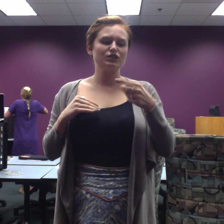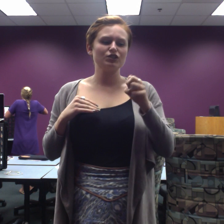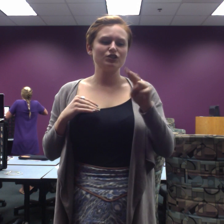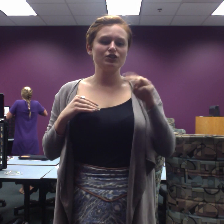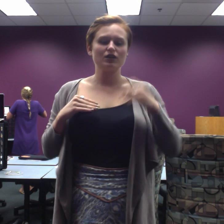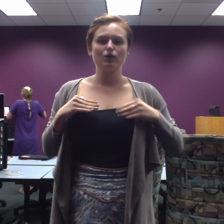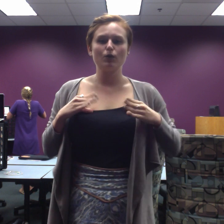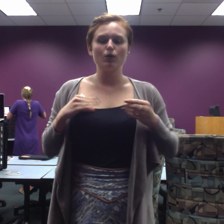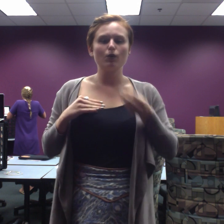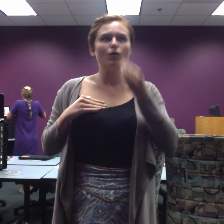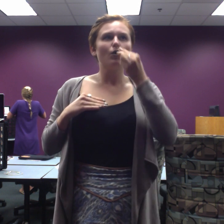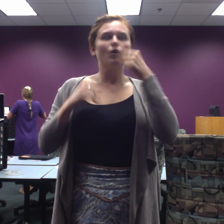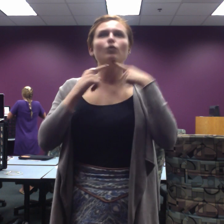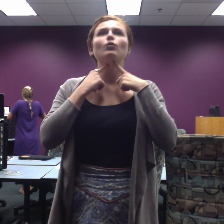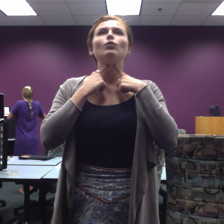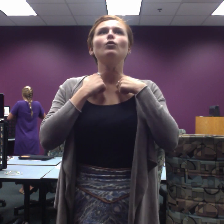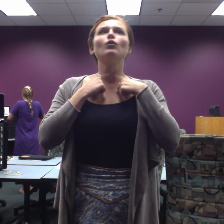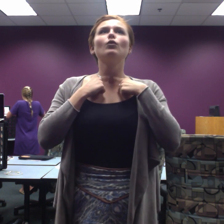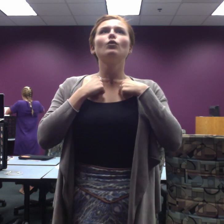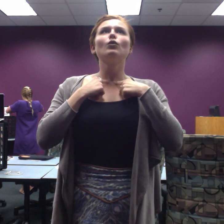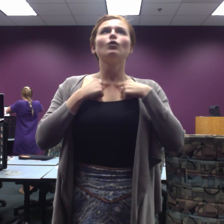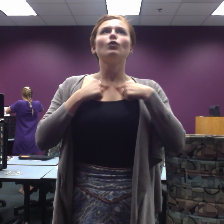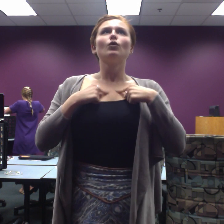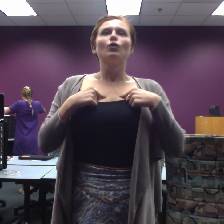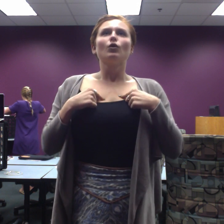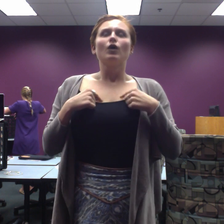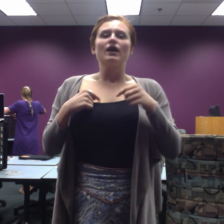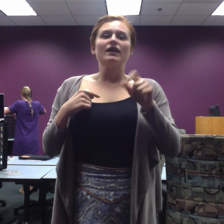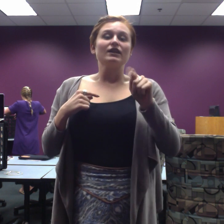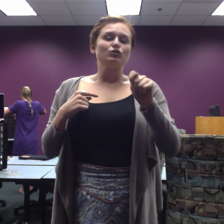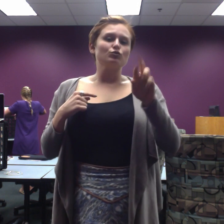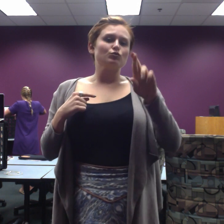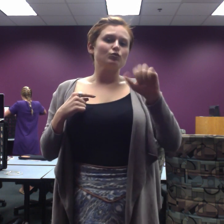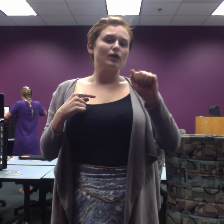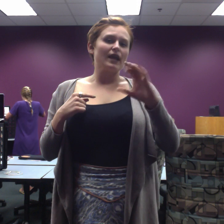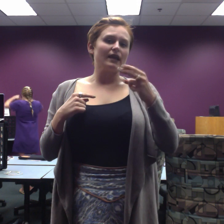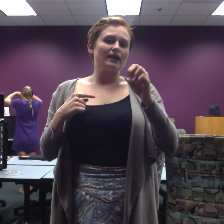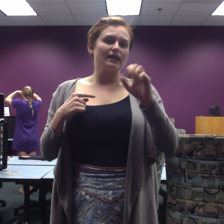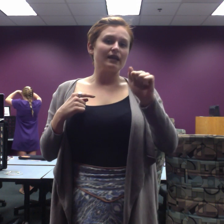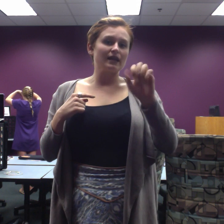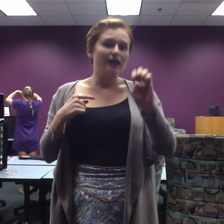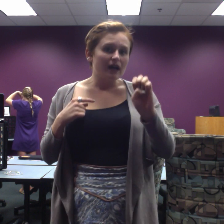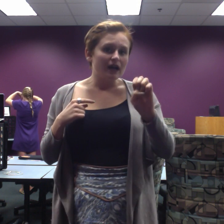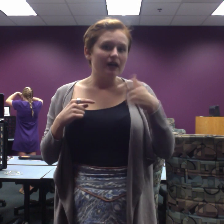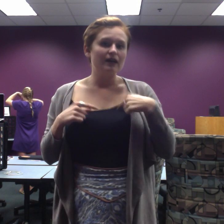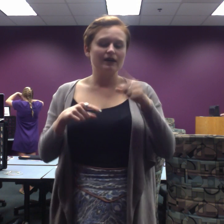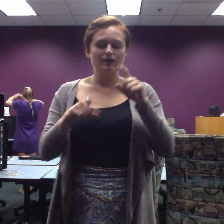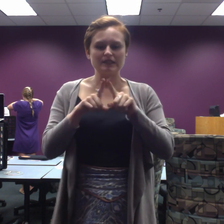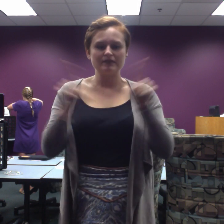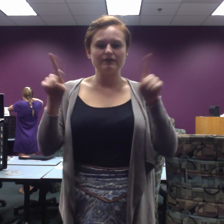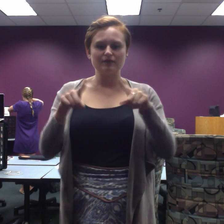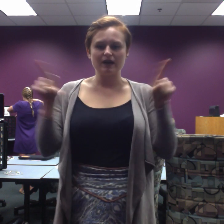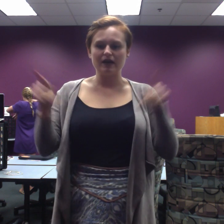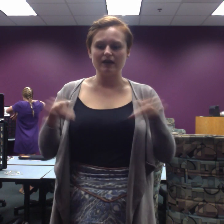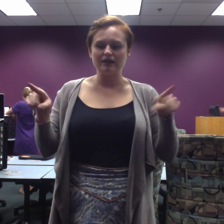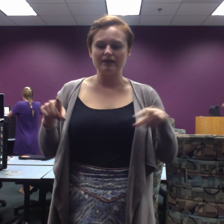trachea divides into different branches, and those branches get smaller and smaller, and they end in air sacs. And the air sacs